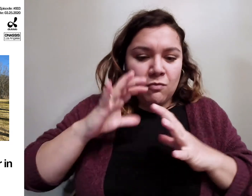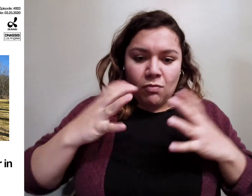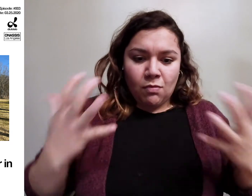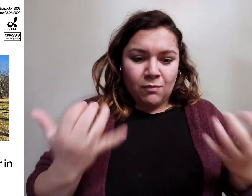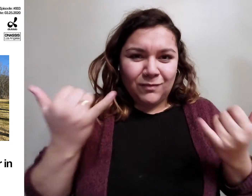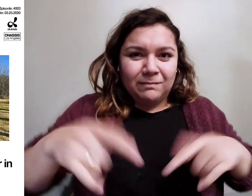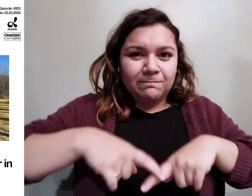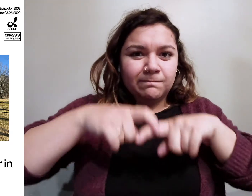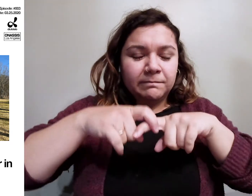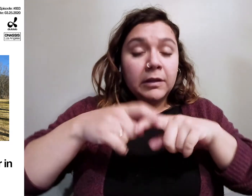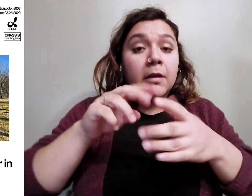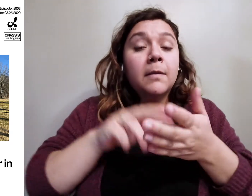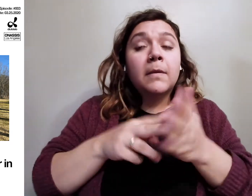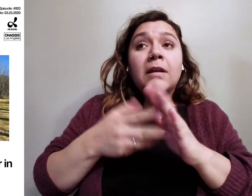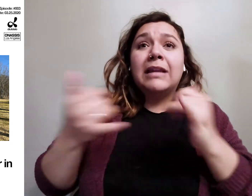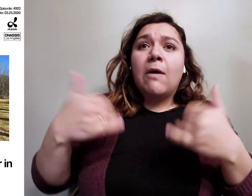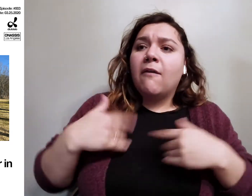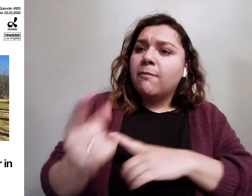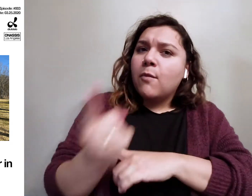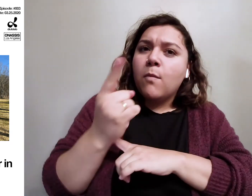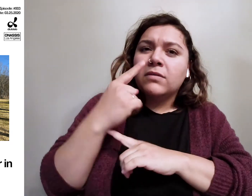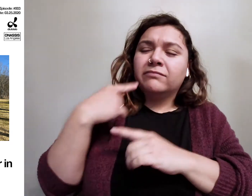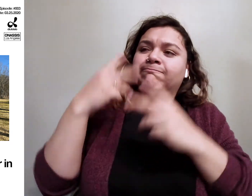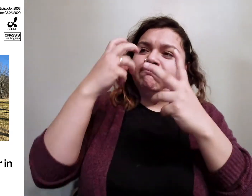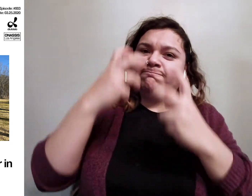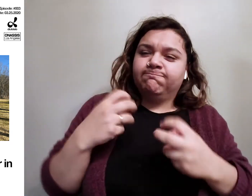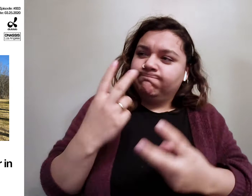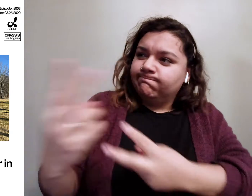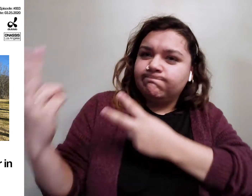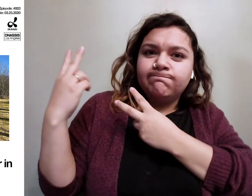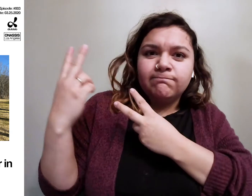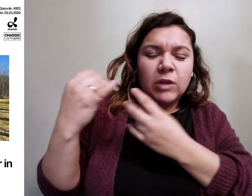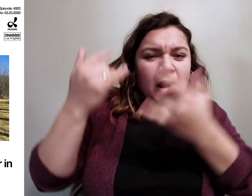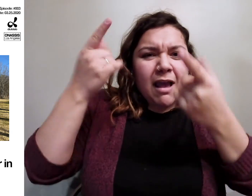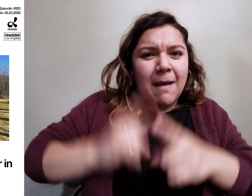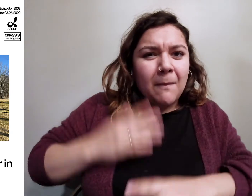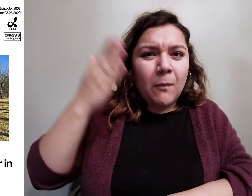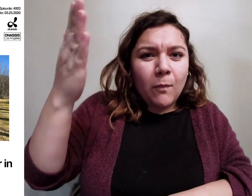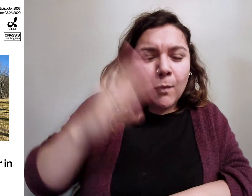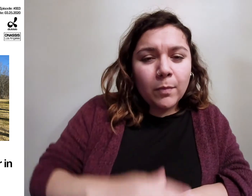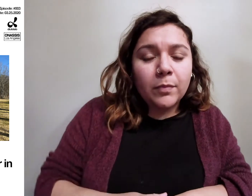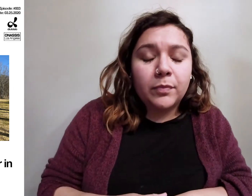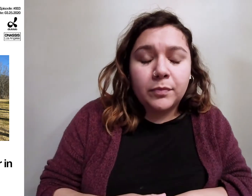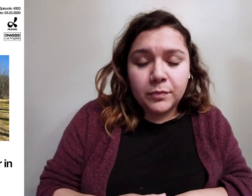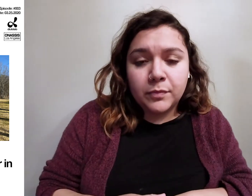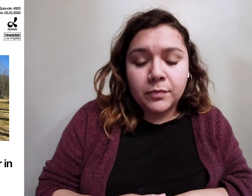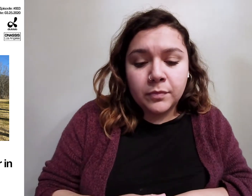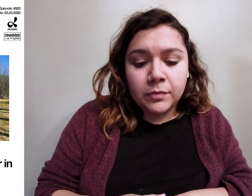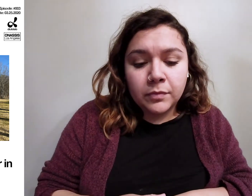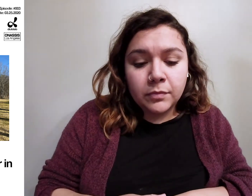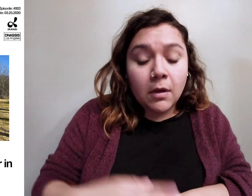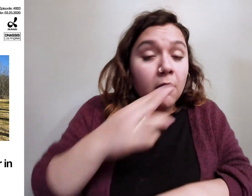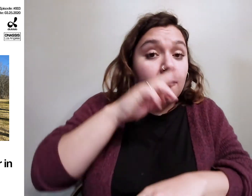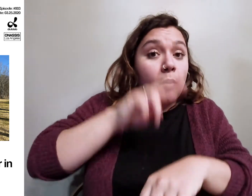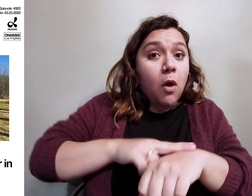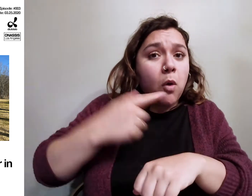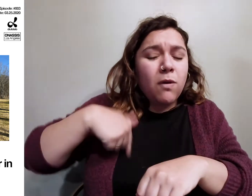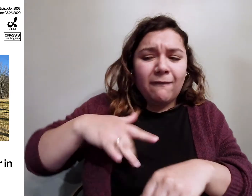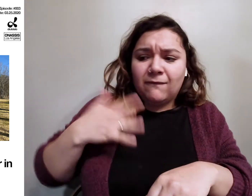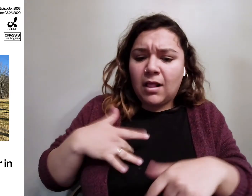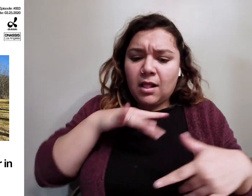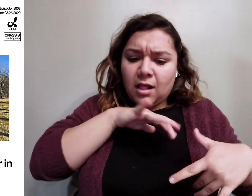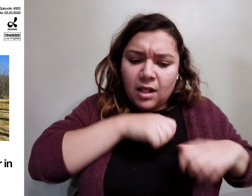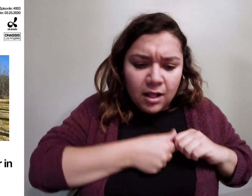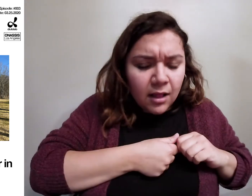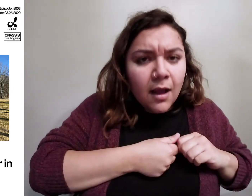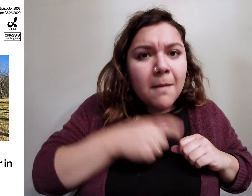gives us moments of reflection that are inevitable. And of course, we're going to despair. And